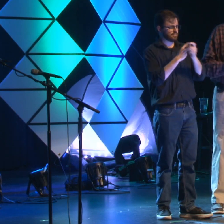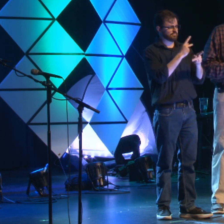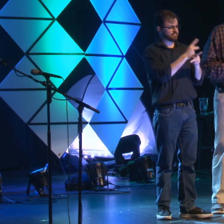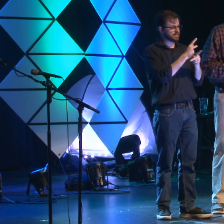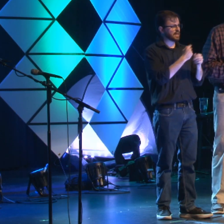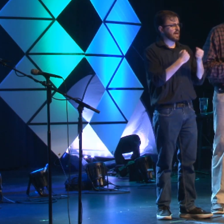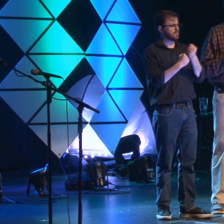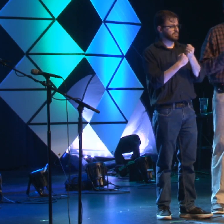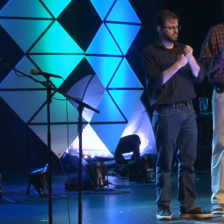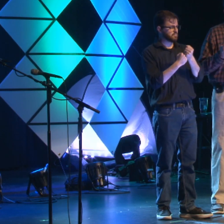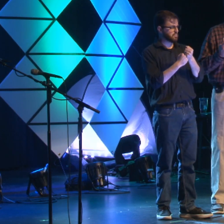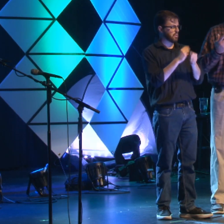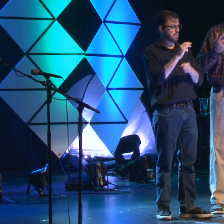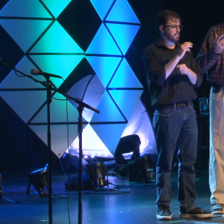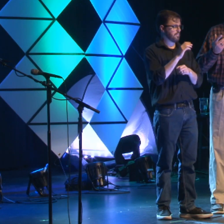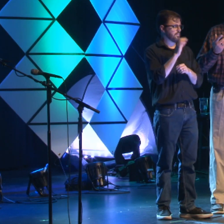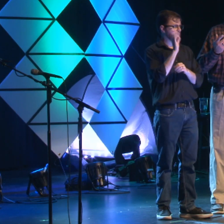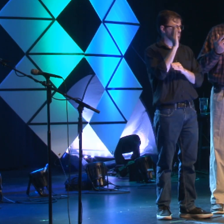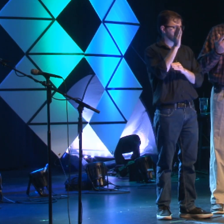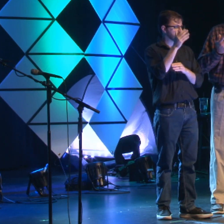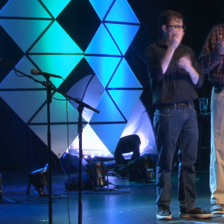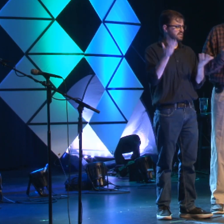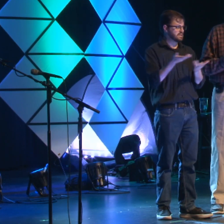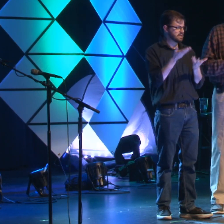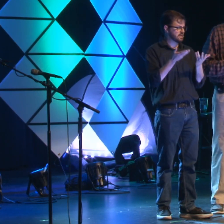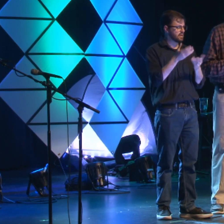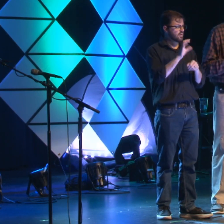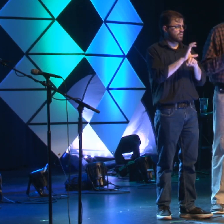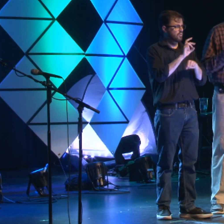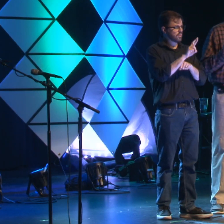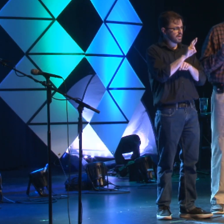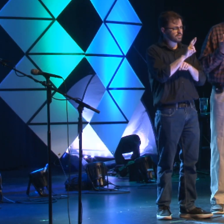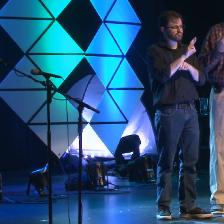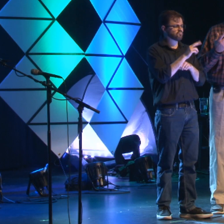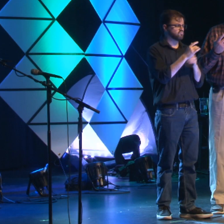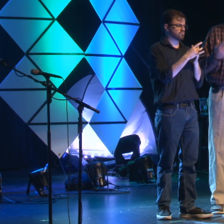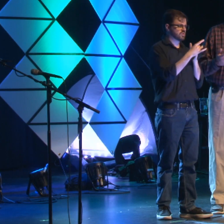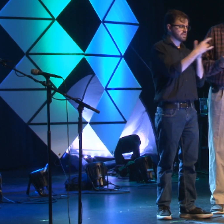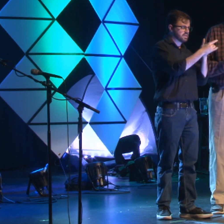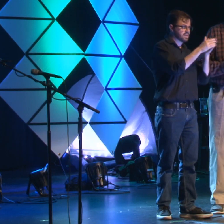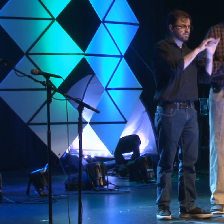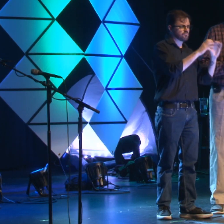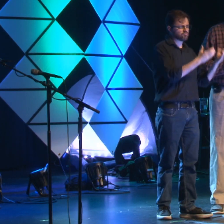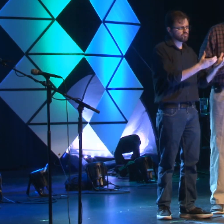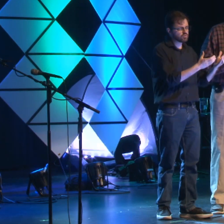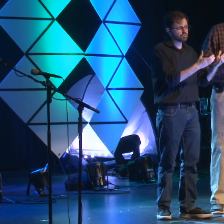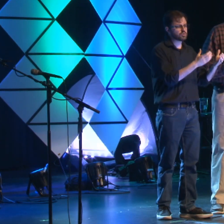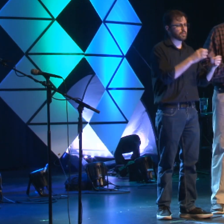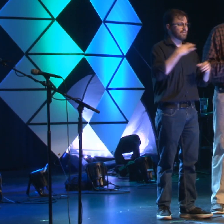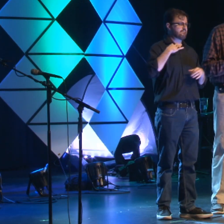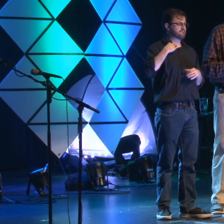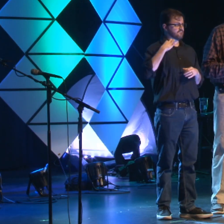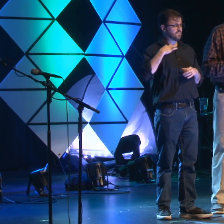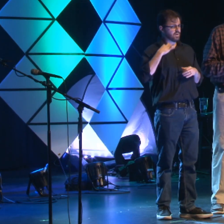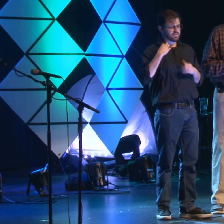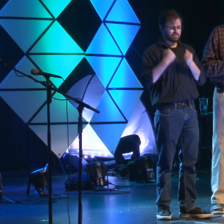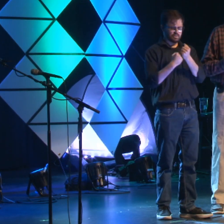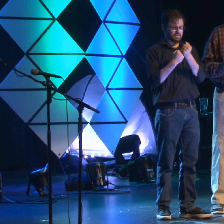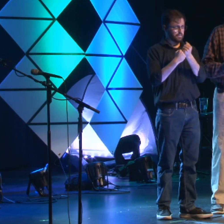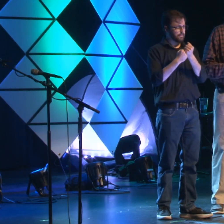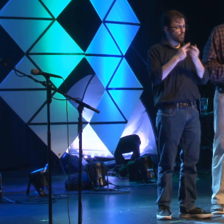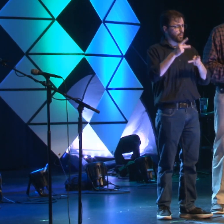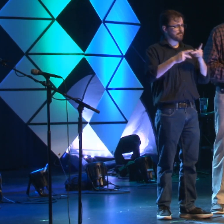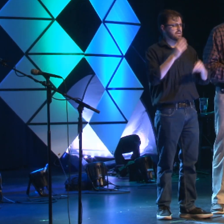care minister, to be a group leader, to volunteer with those experiencing grief and divorce